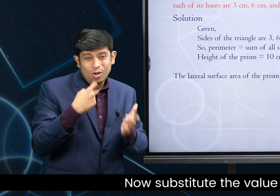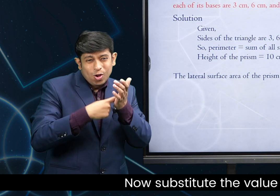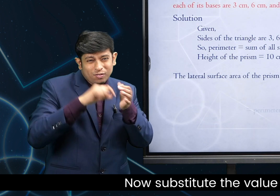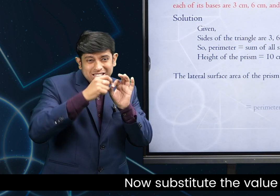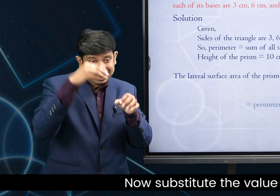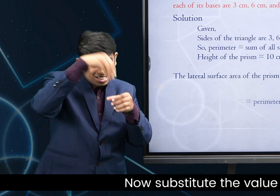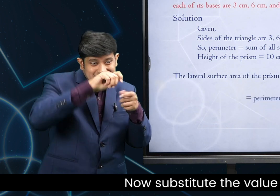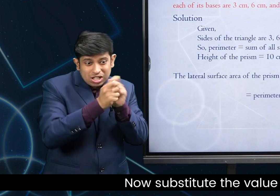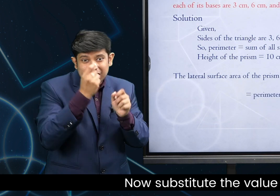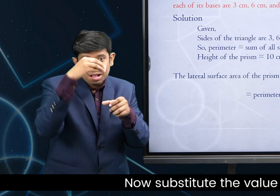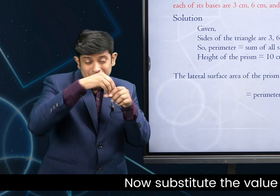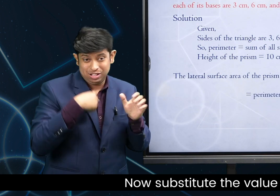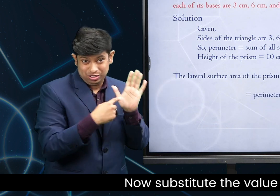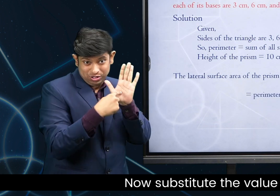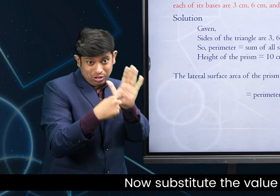Now substitute the values in the formula,